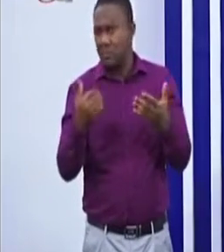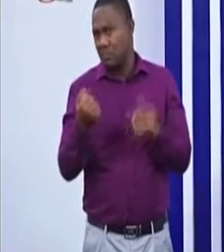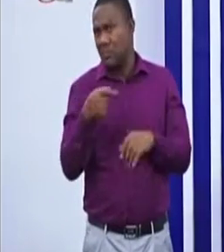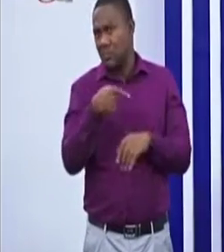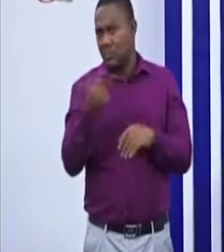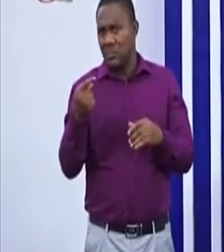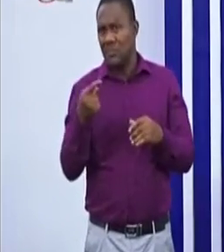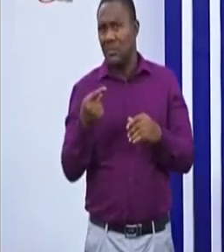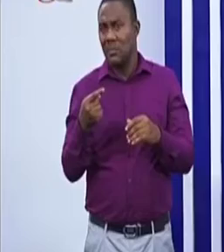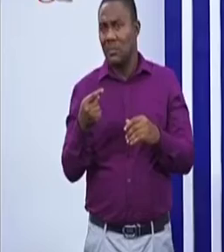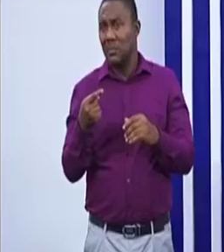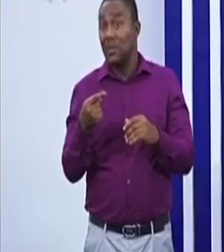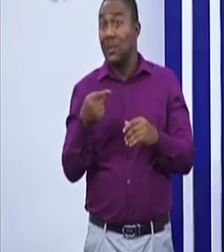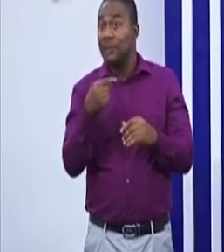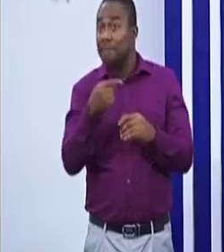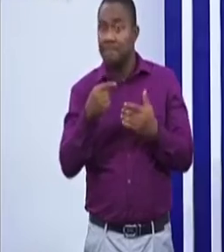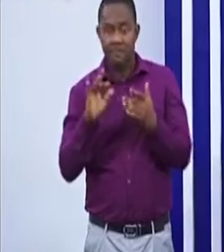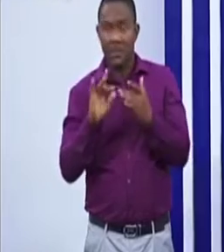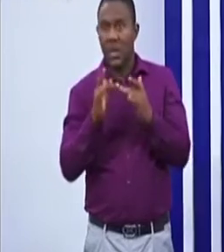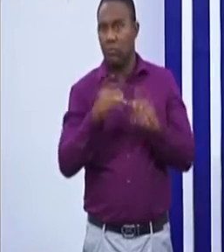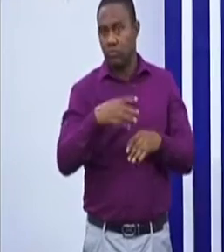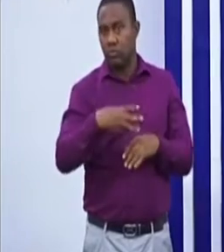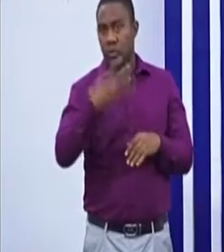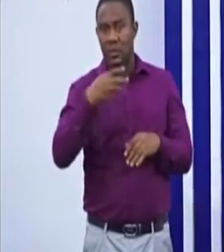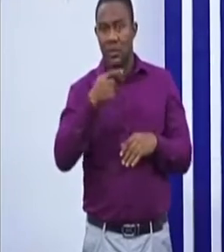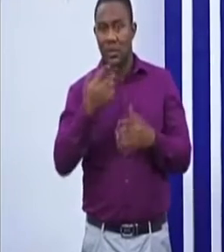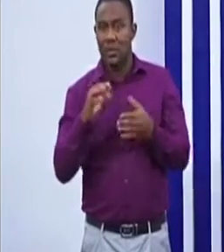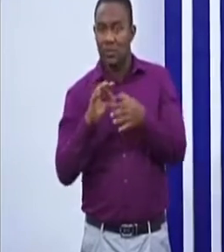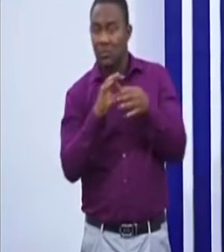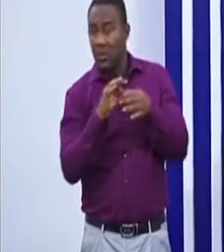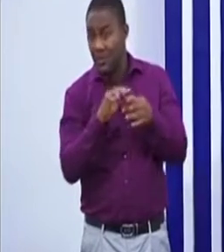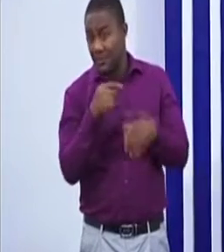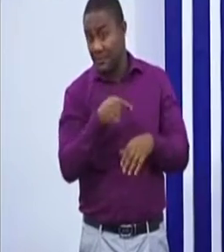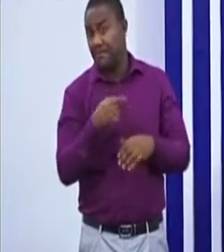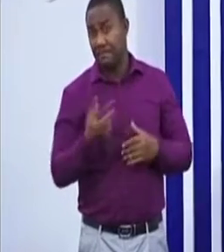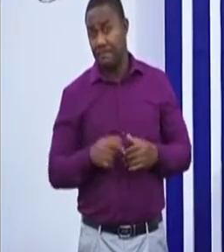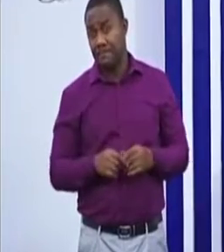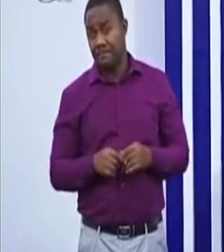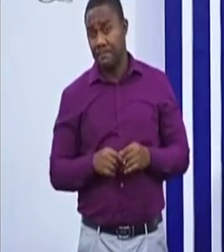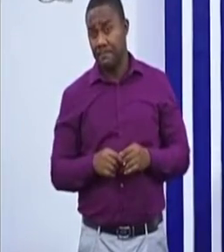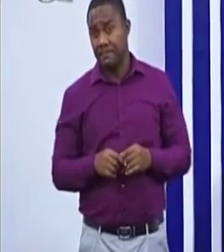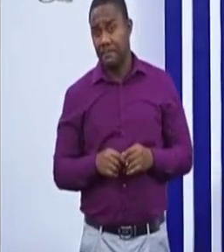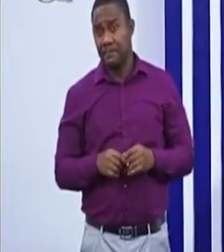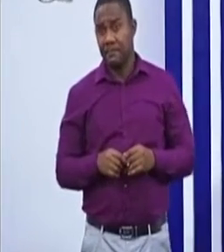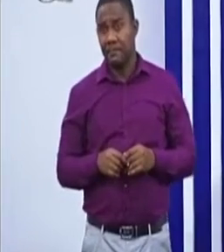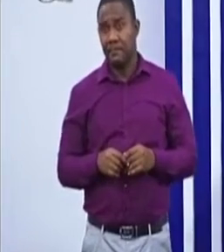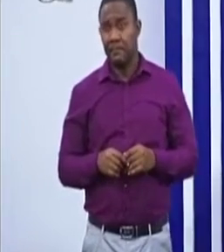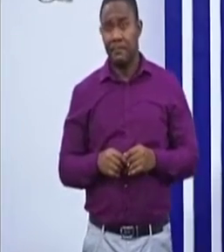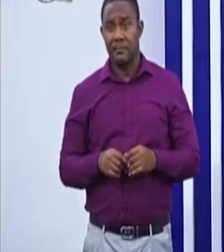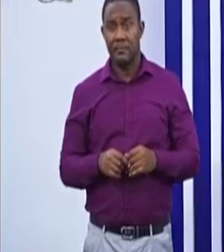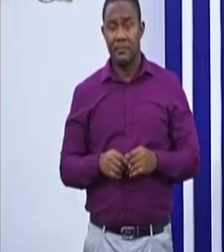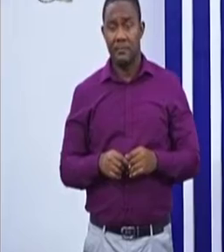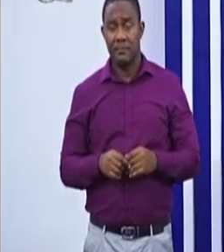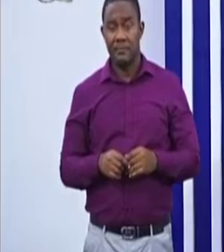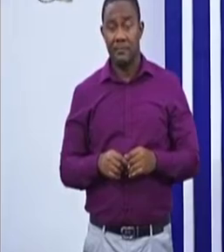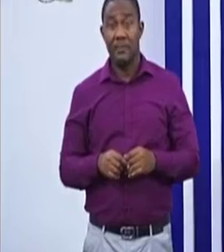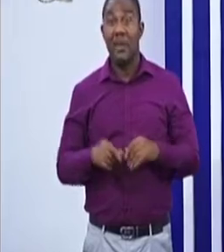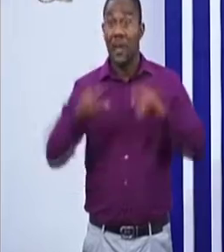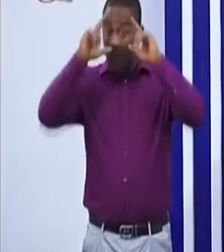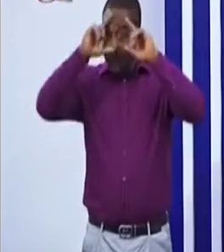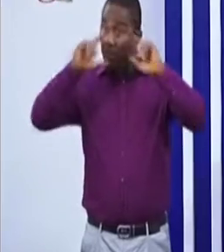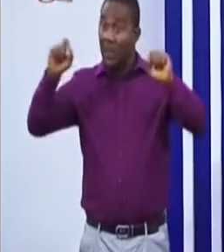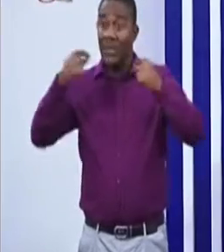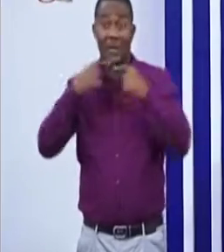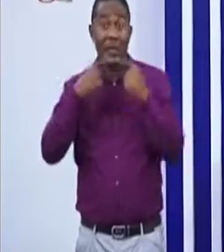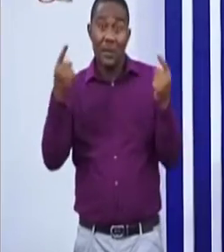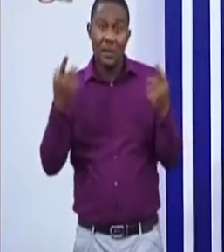abefo ntentan ne so enenenam traffic ne ko abefo ntentan no eso enti mampani aka sɛ